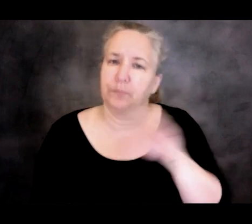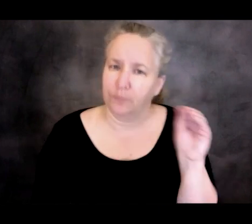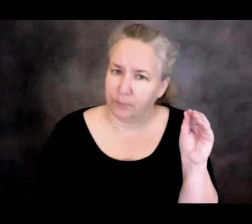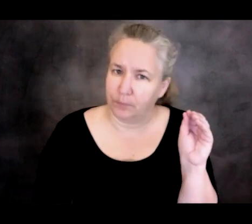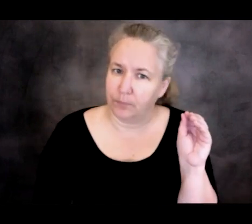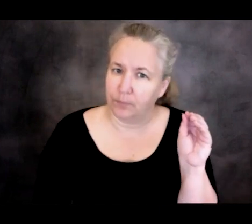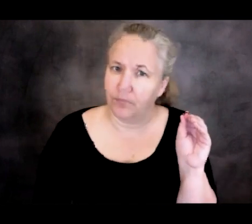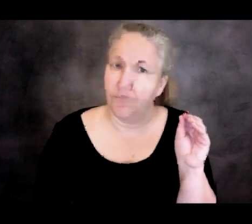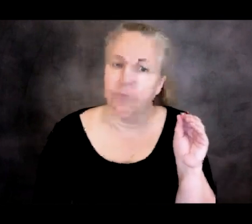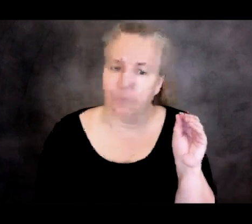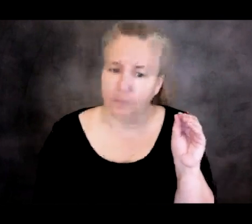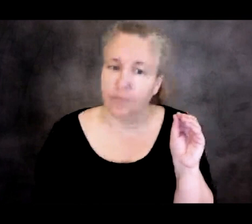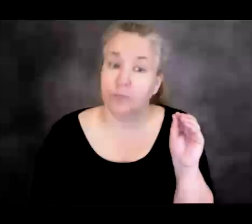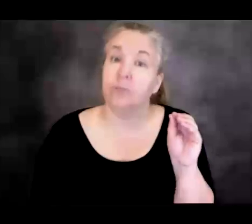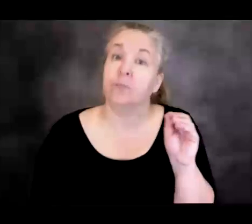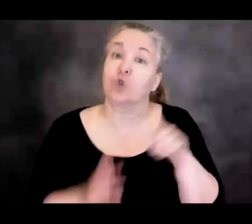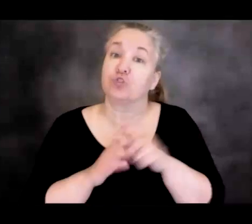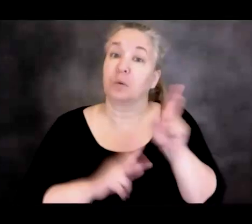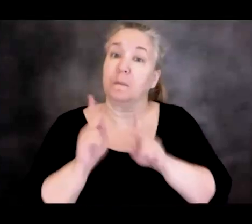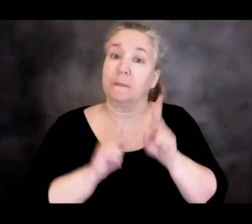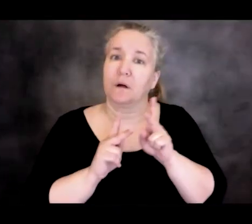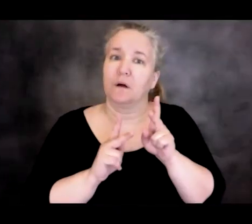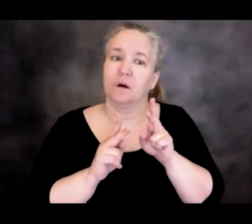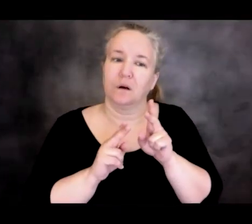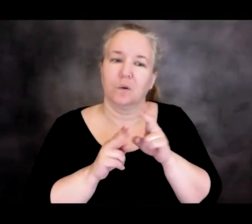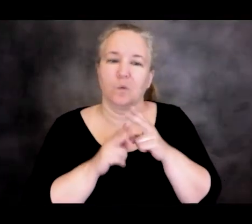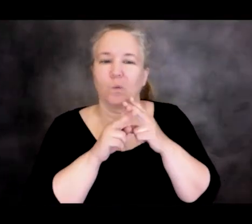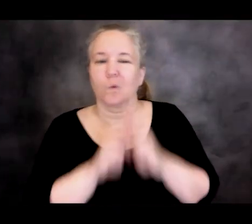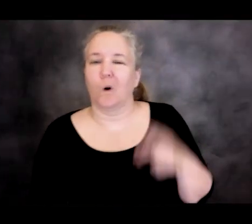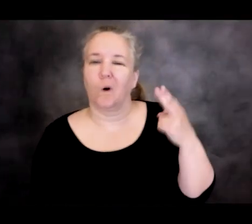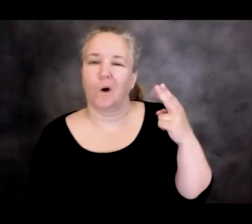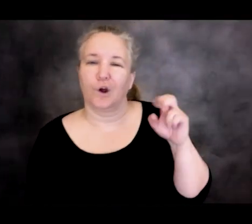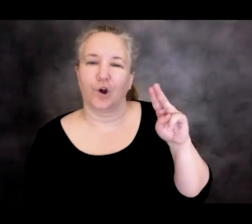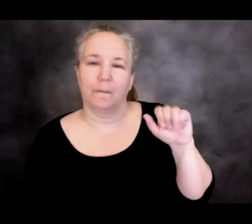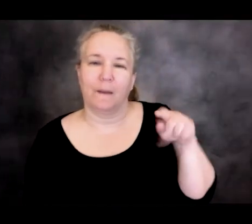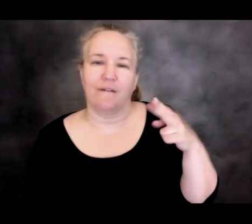people were the original people were said to have been hermaphrodites,